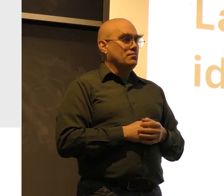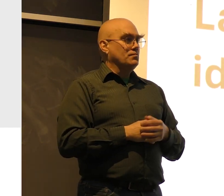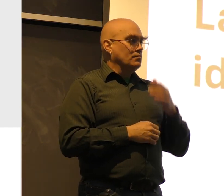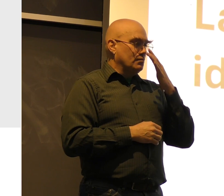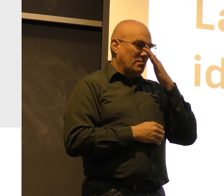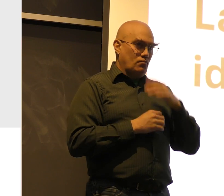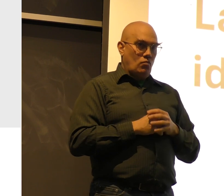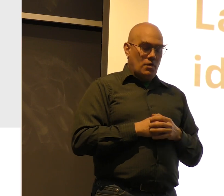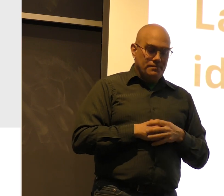they are.